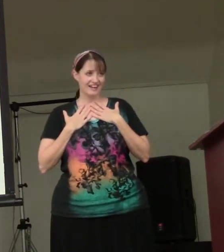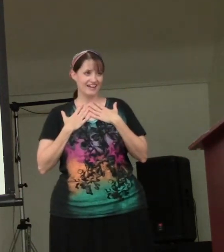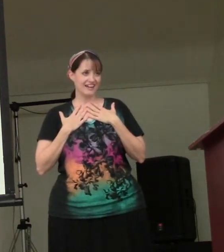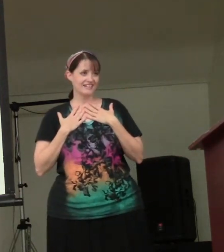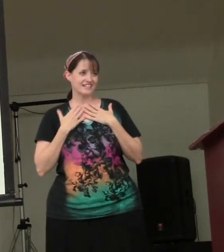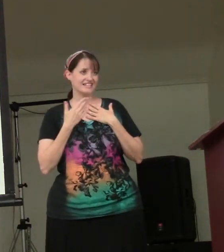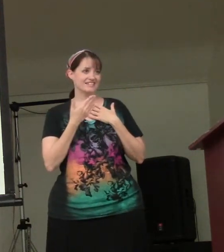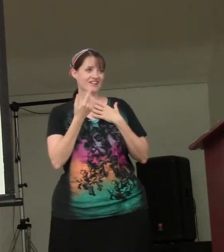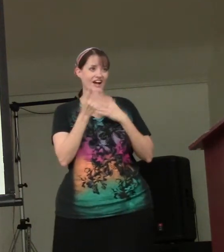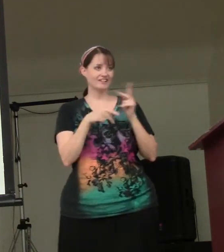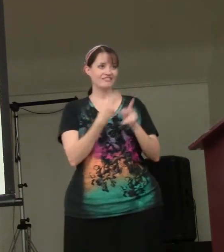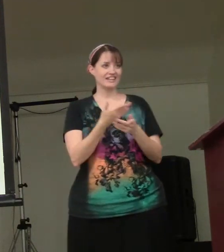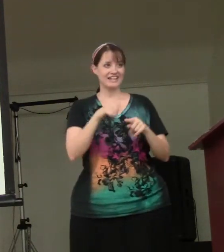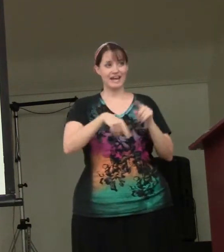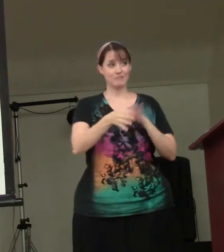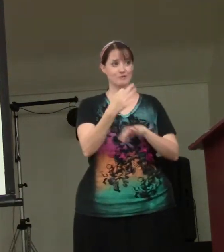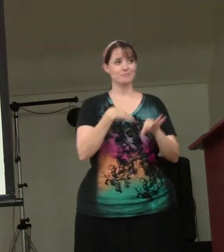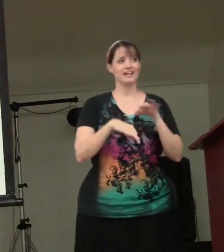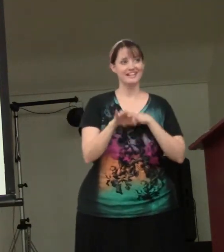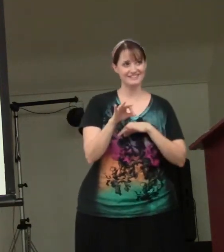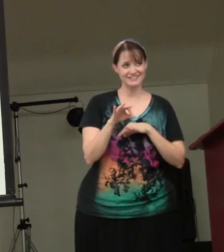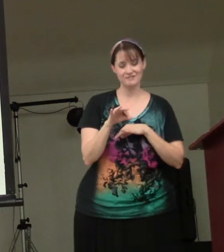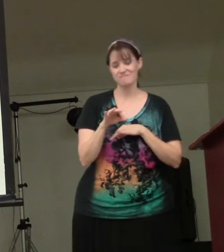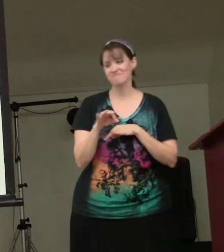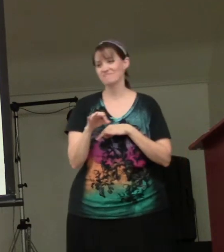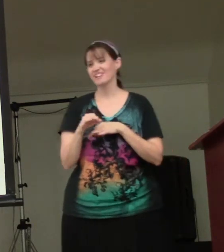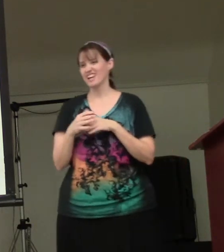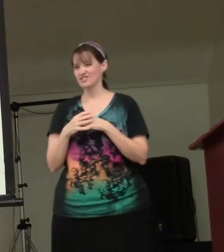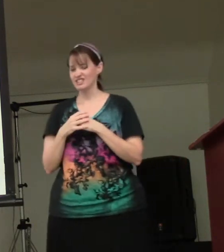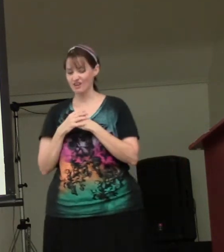And it's the kind of thing that can't be replaced.